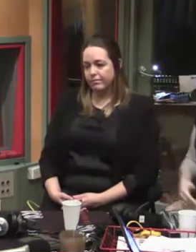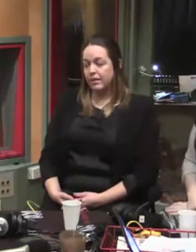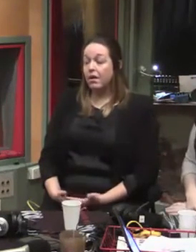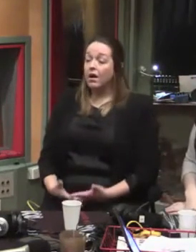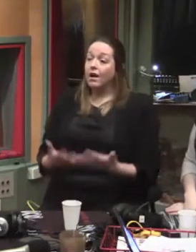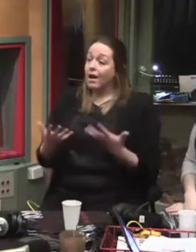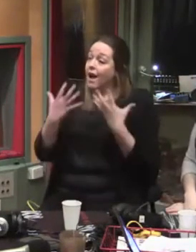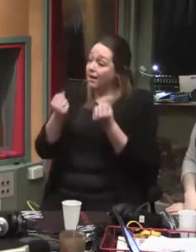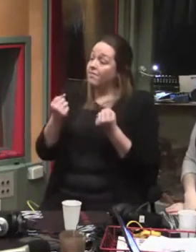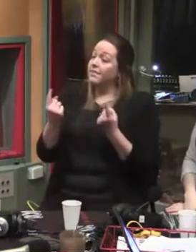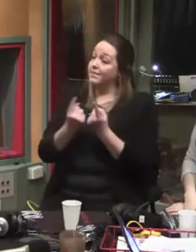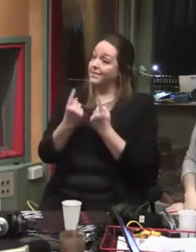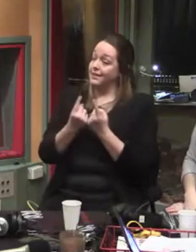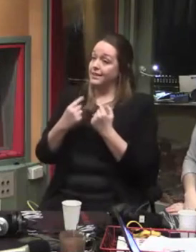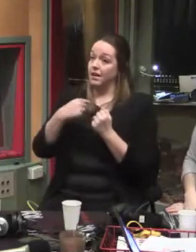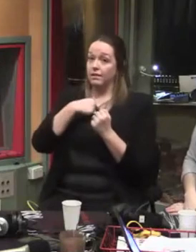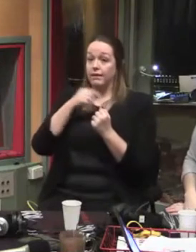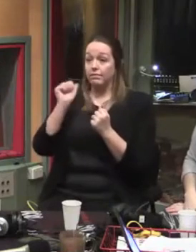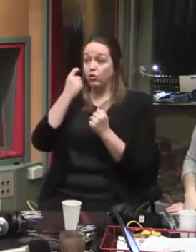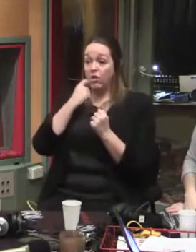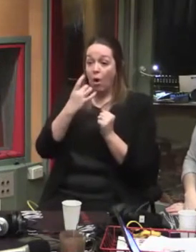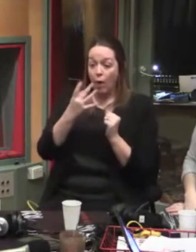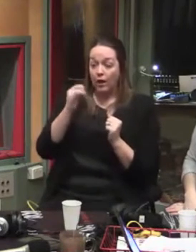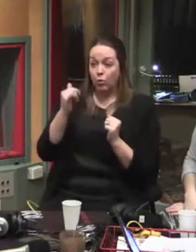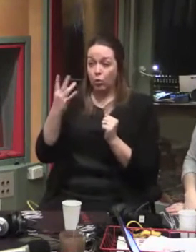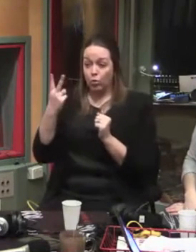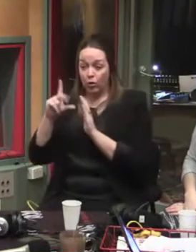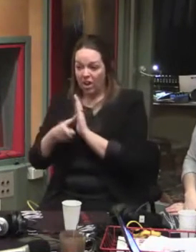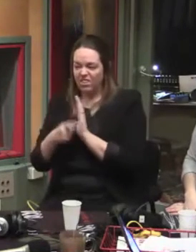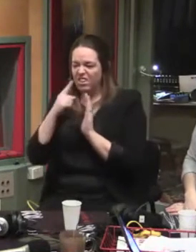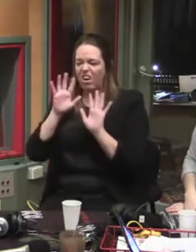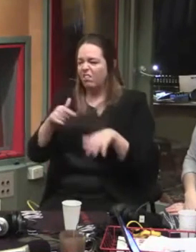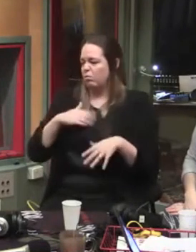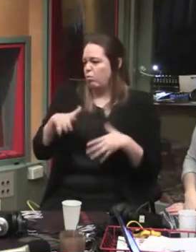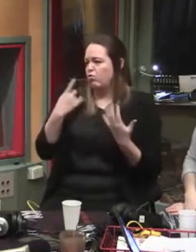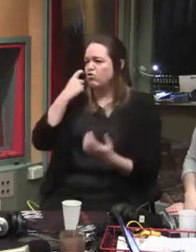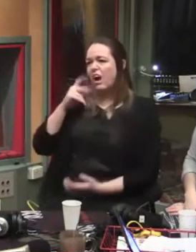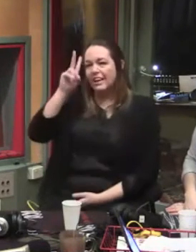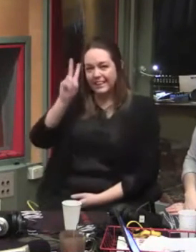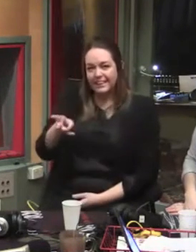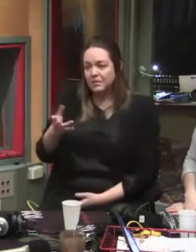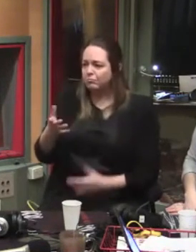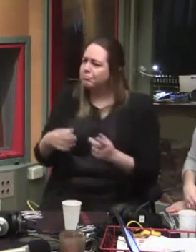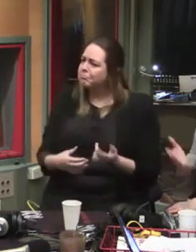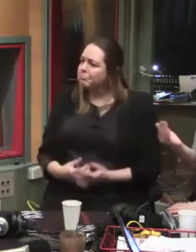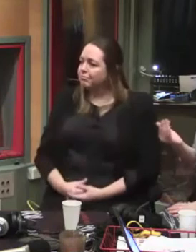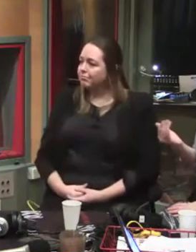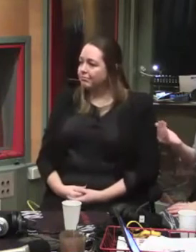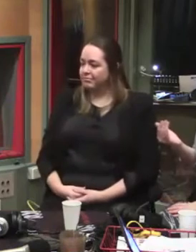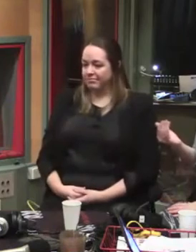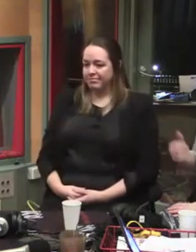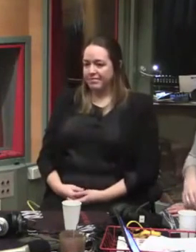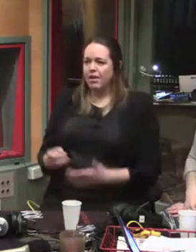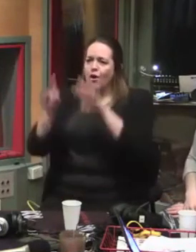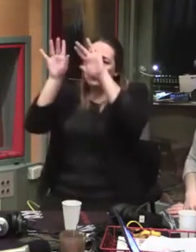There are things that I've done once or twice and then thought, oh, I don't think I really want to do that again. Like what? Well, like snow